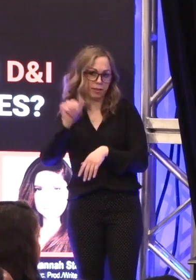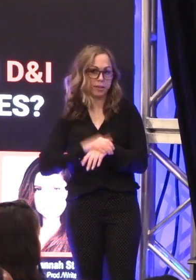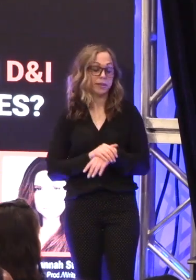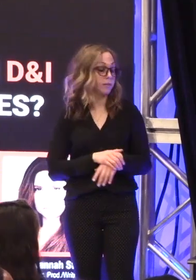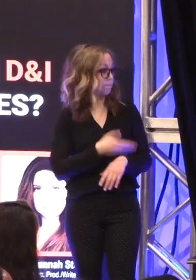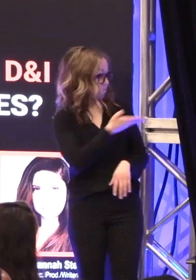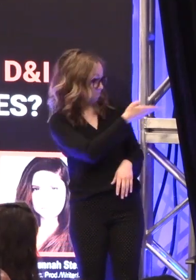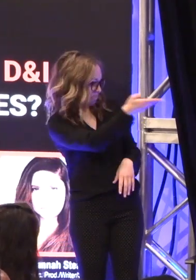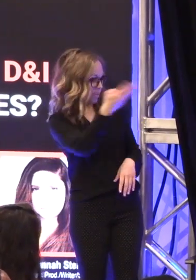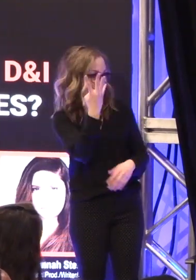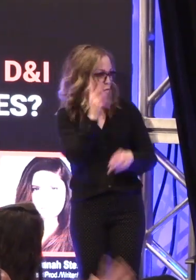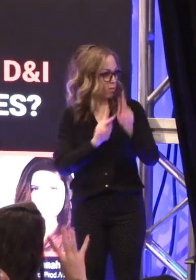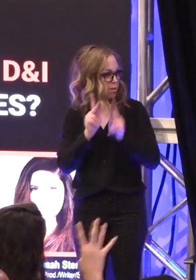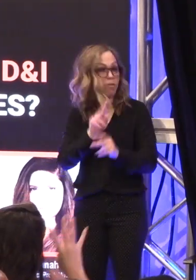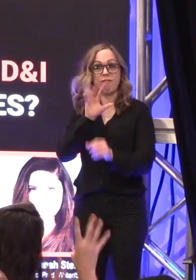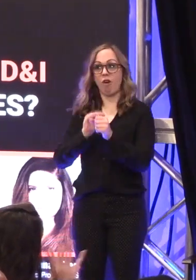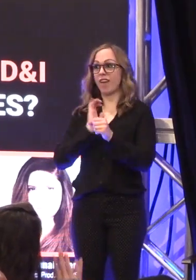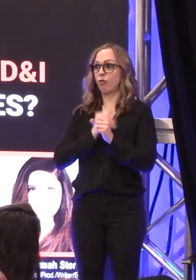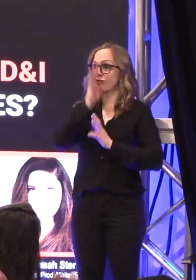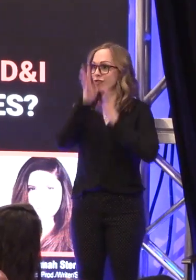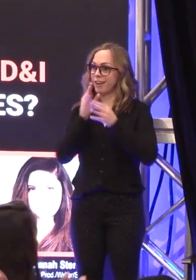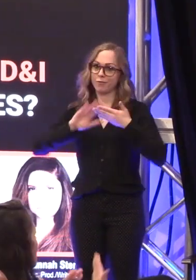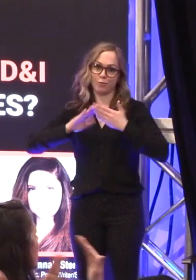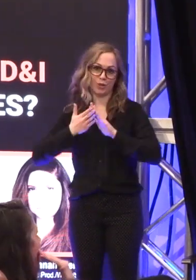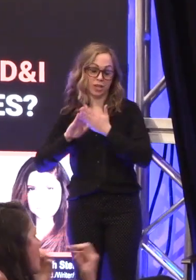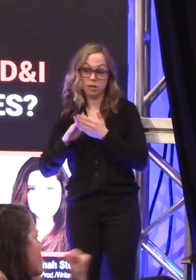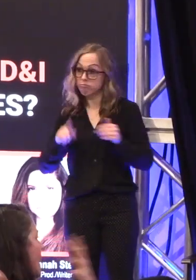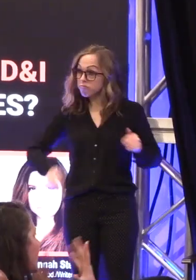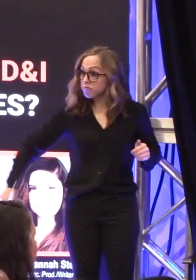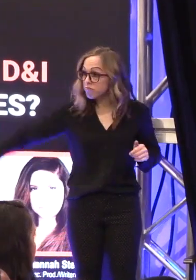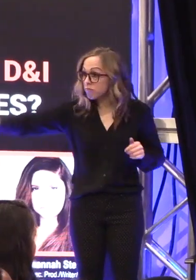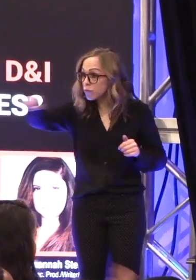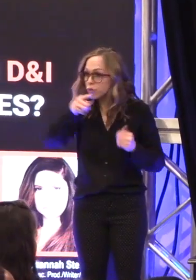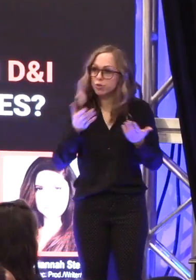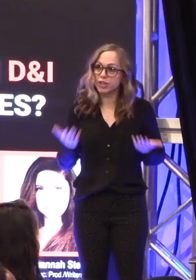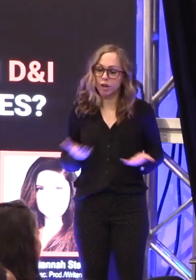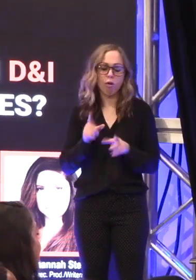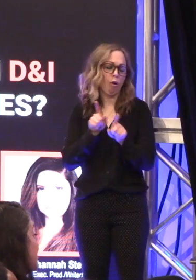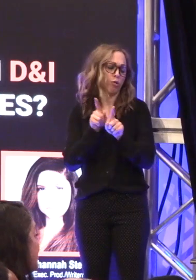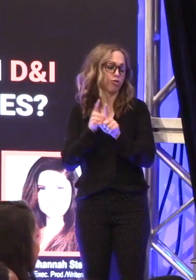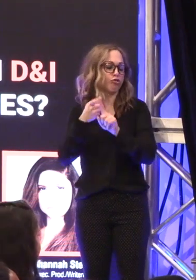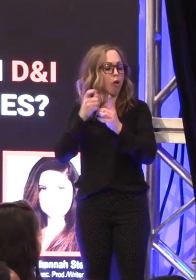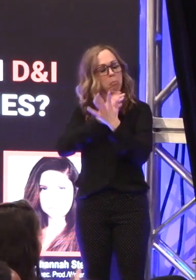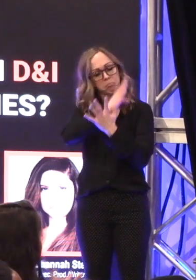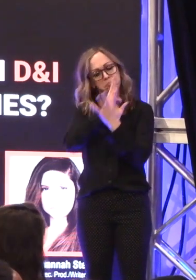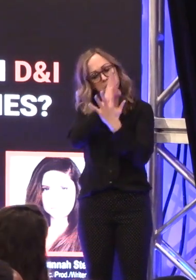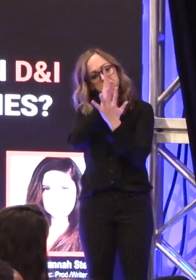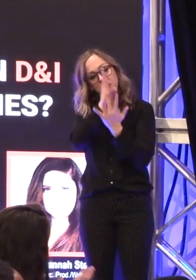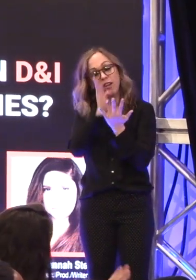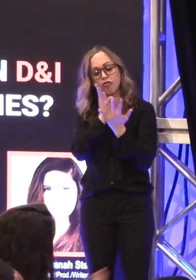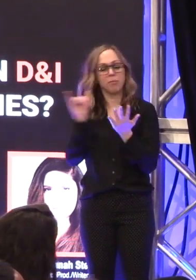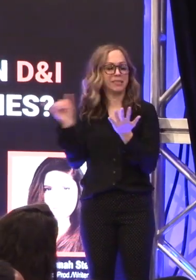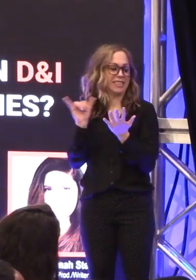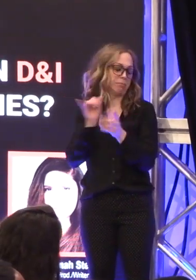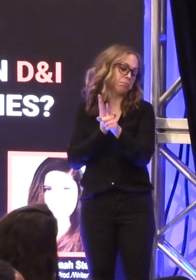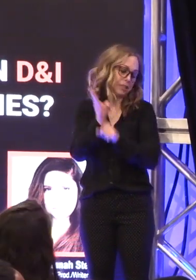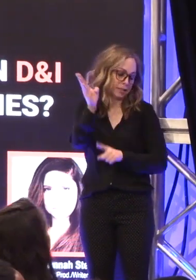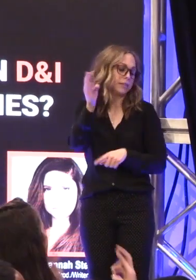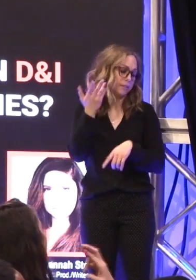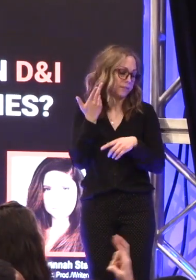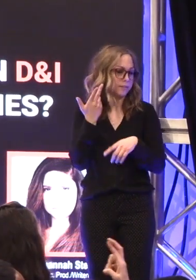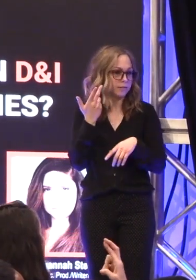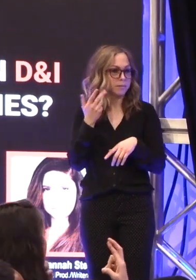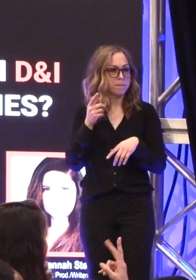areas of the creative community. We know many of you here today are also from different areas of the business as well, and we hope